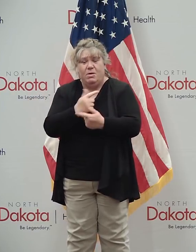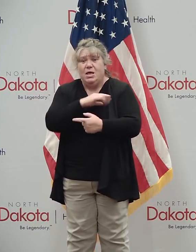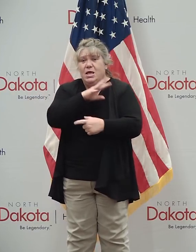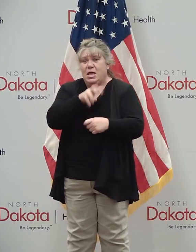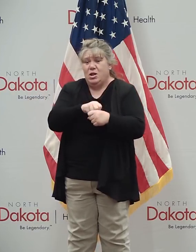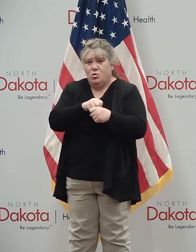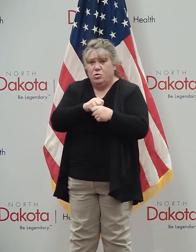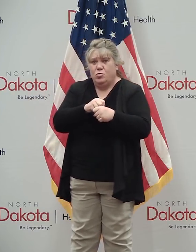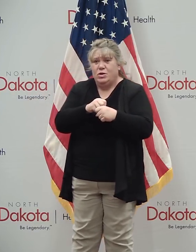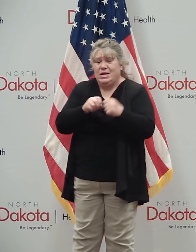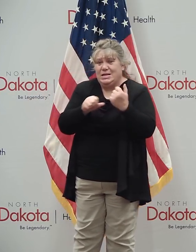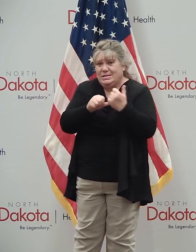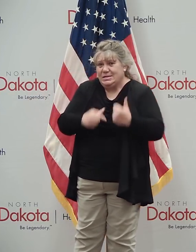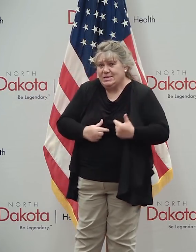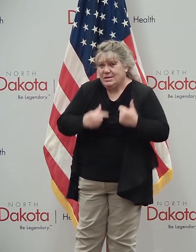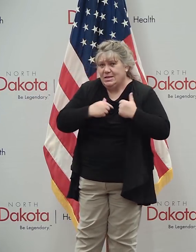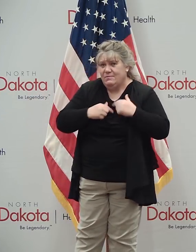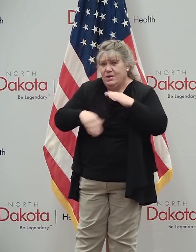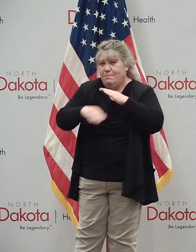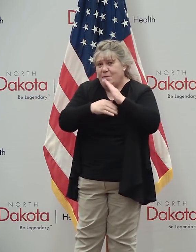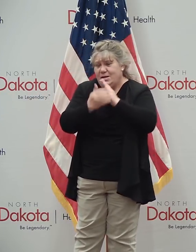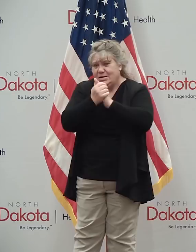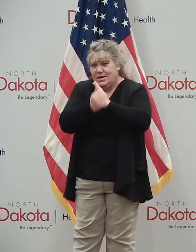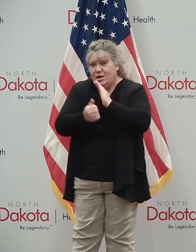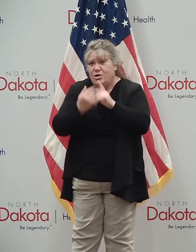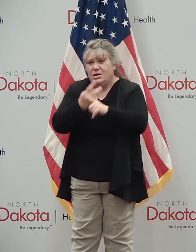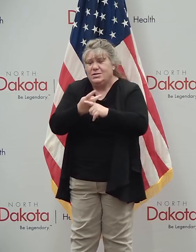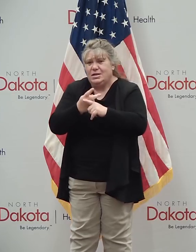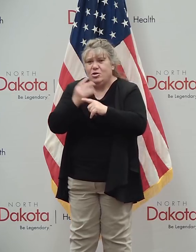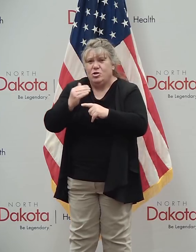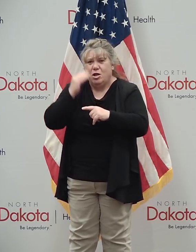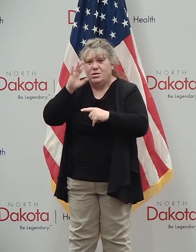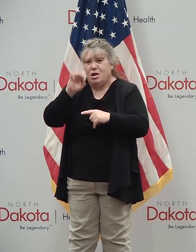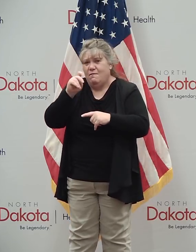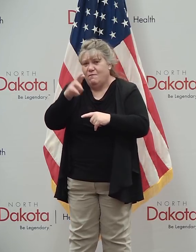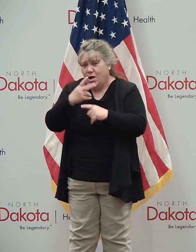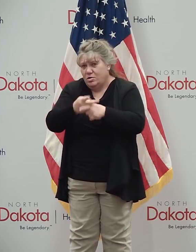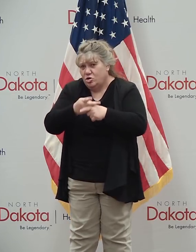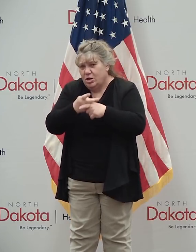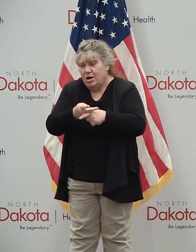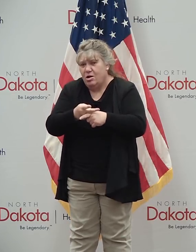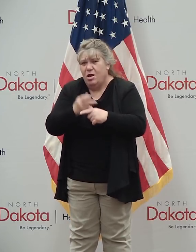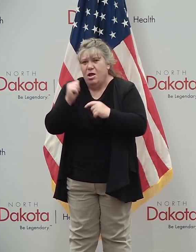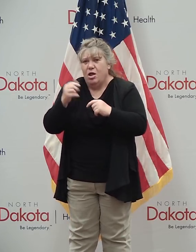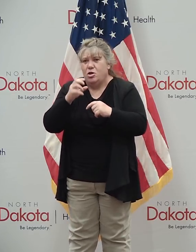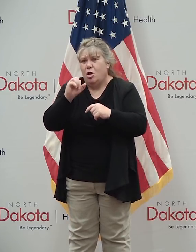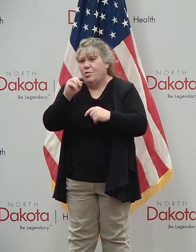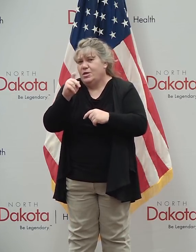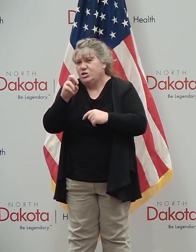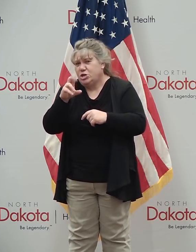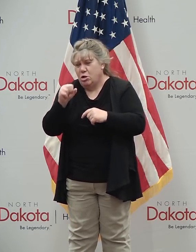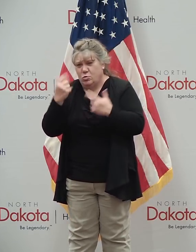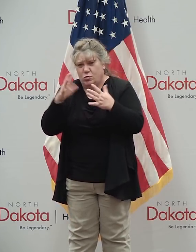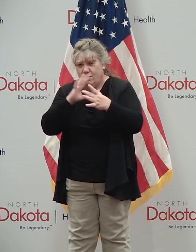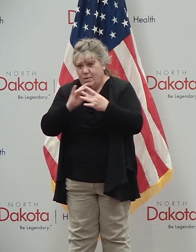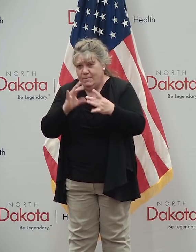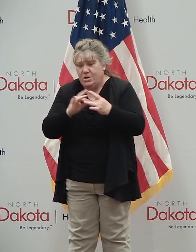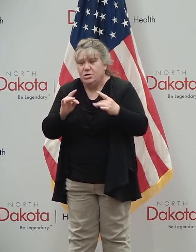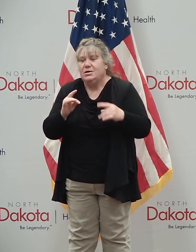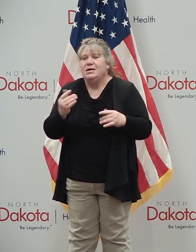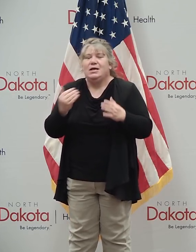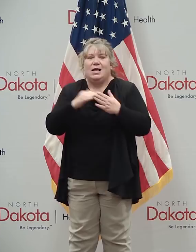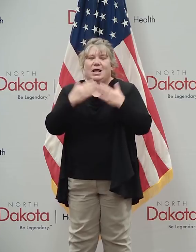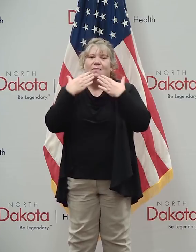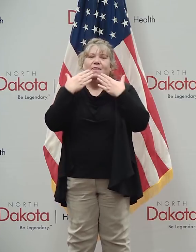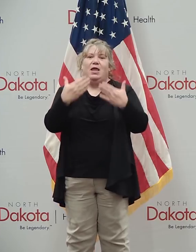care facilities, assisted living, basic care, skilled adult foster care, and all the shelters we've talked about. And so again,